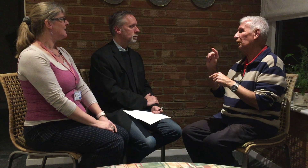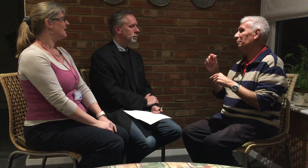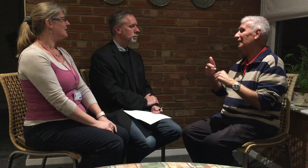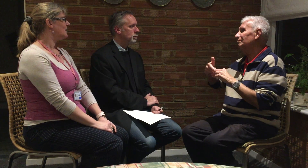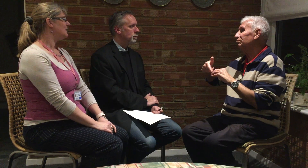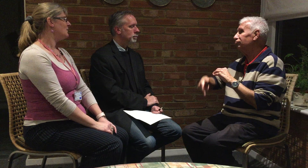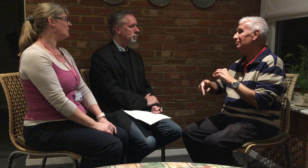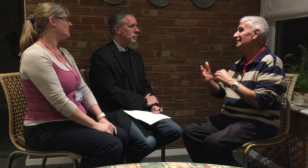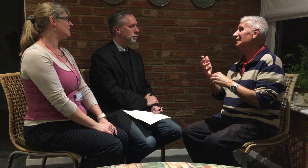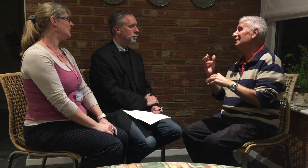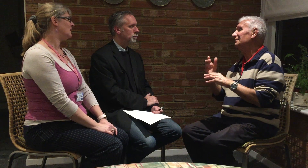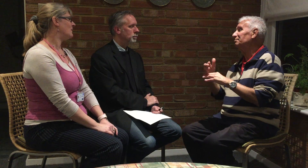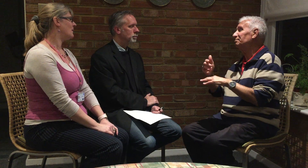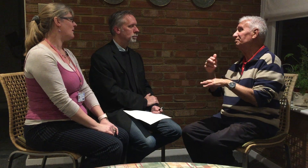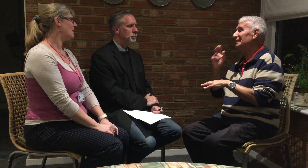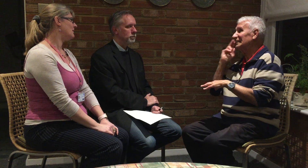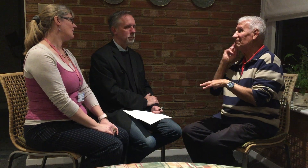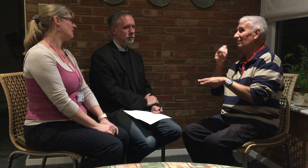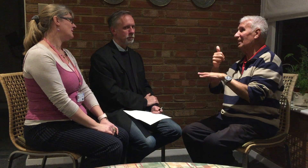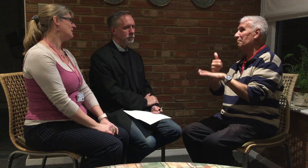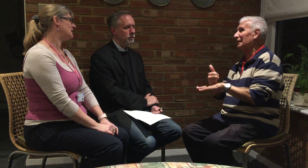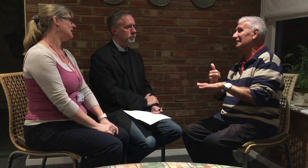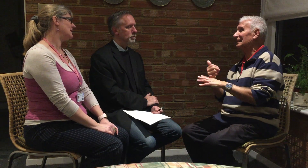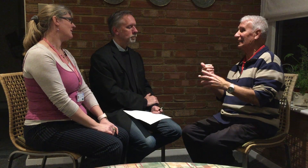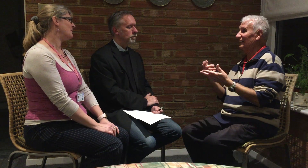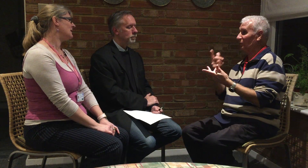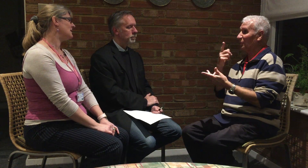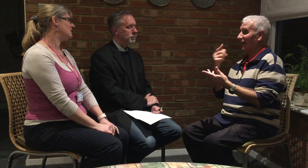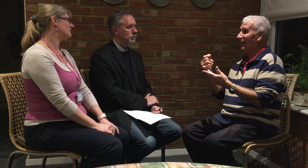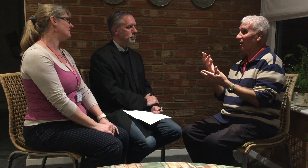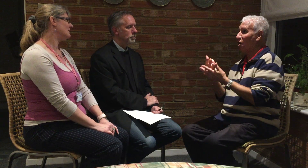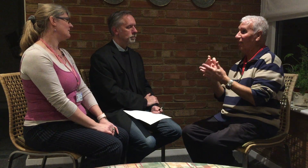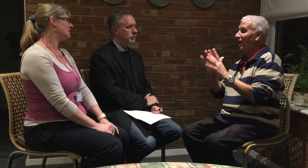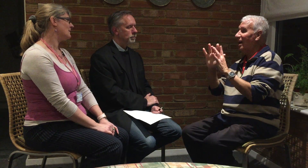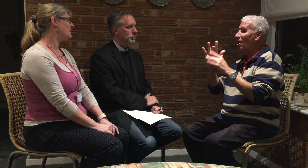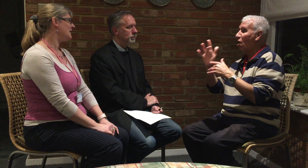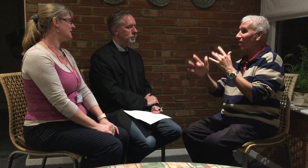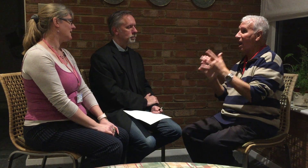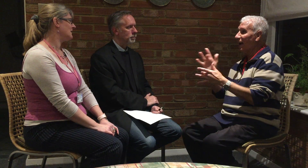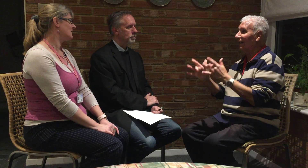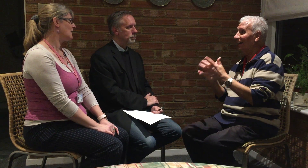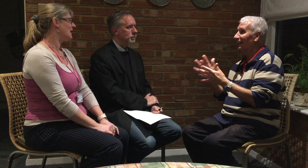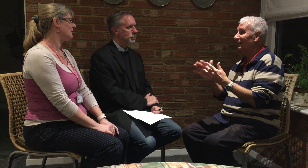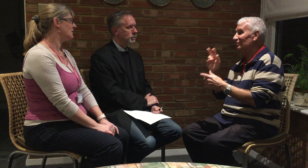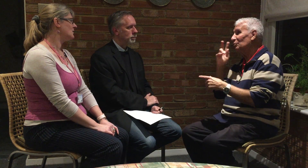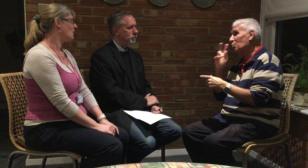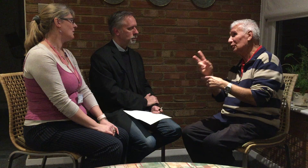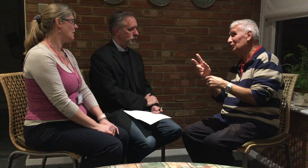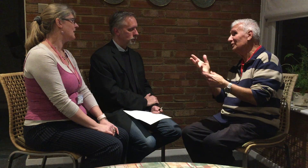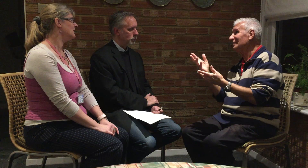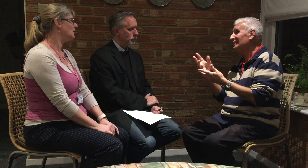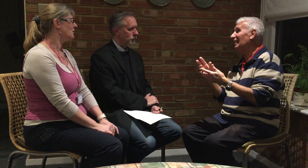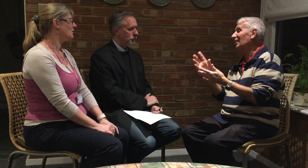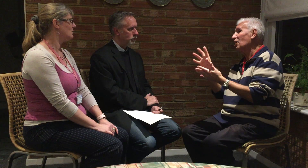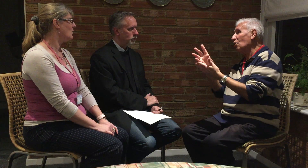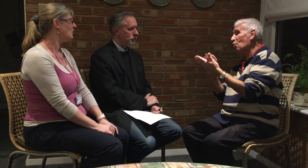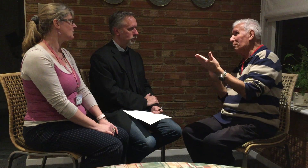Yeah, I mean, if you want, a lot of detail, I mean, there's some basic sign language online, you could